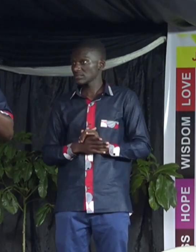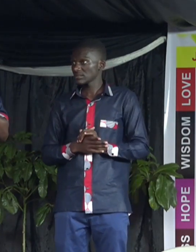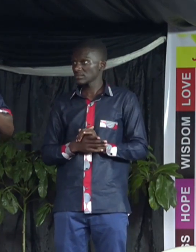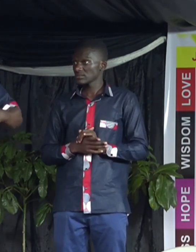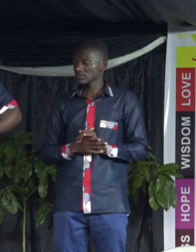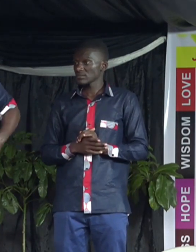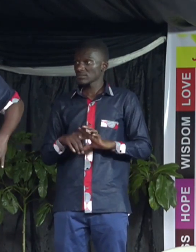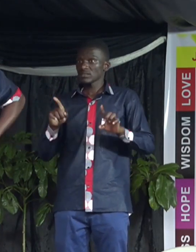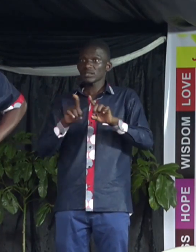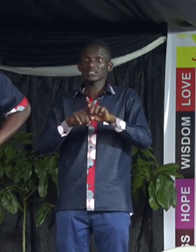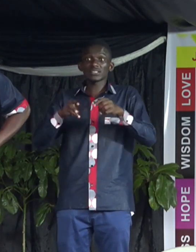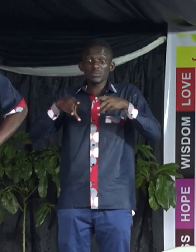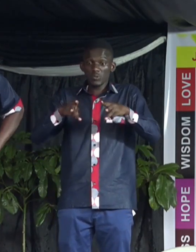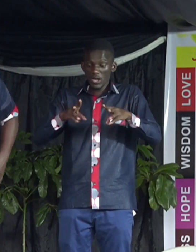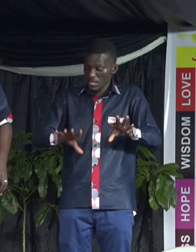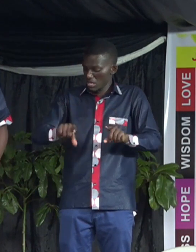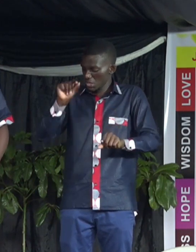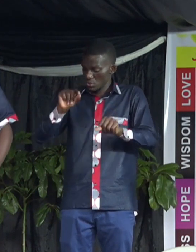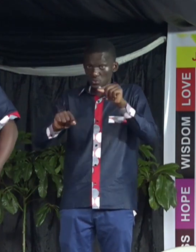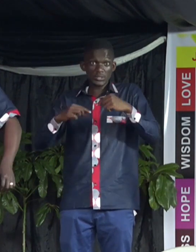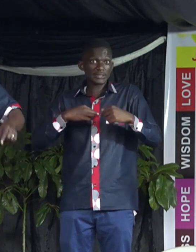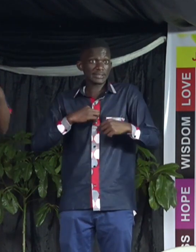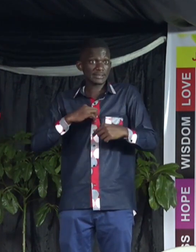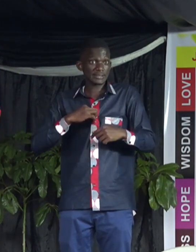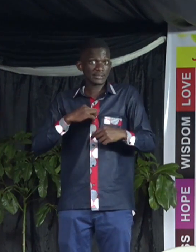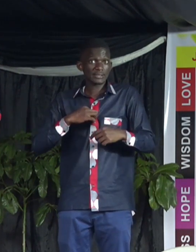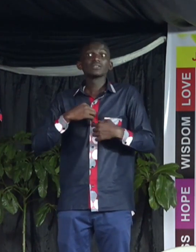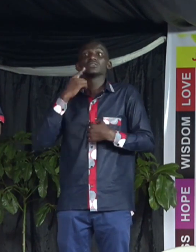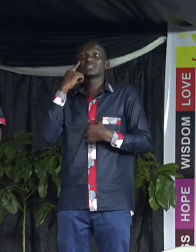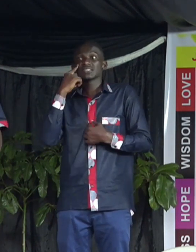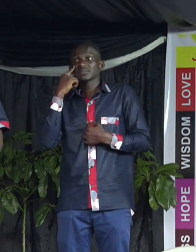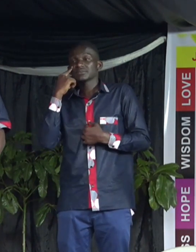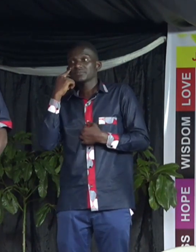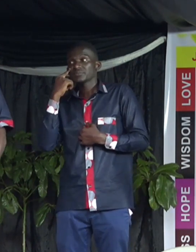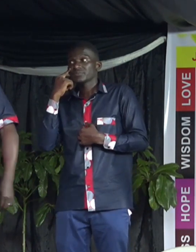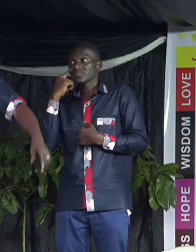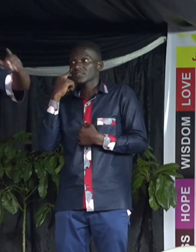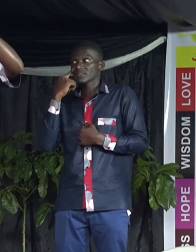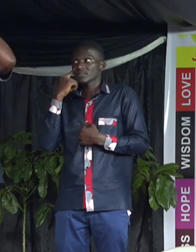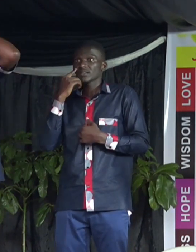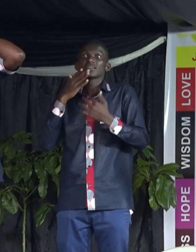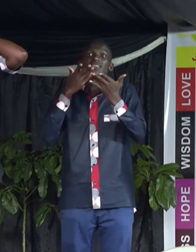you. Ngabwe balonze ngoye za fezin. Just like they chose our uniform. Oja kwesanga. You can still